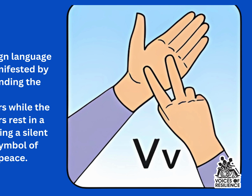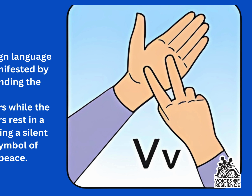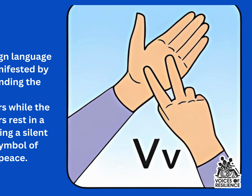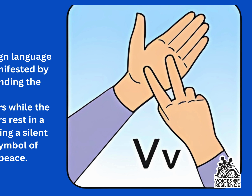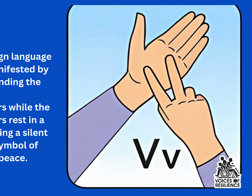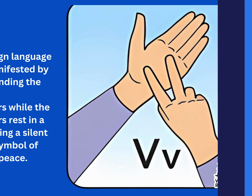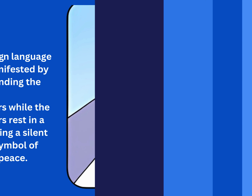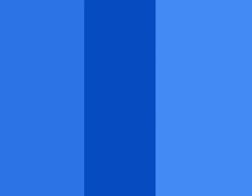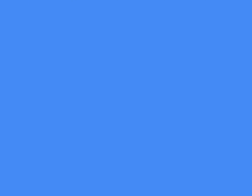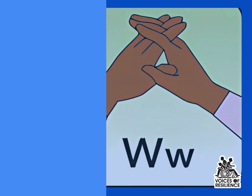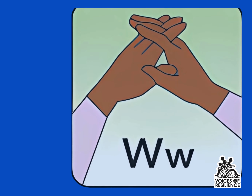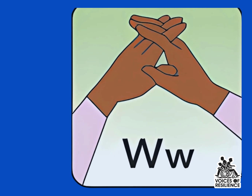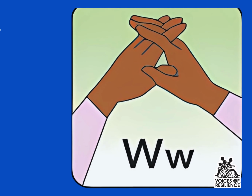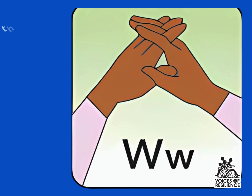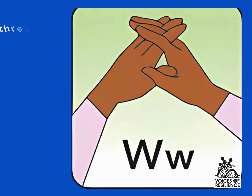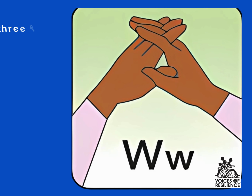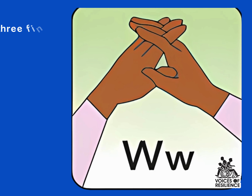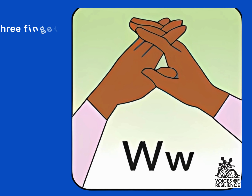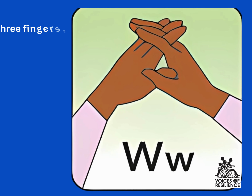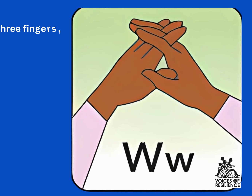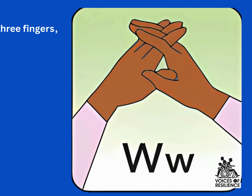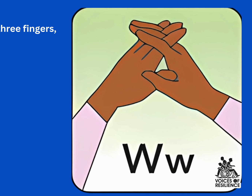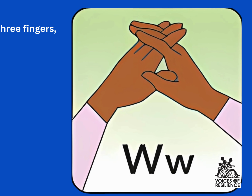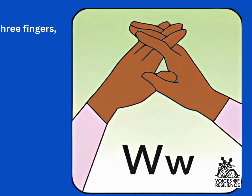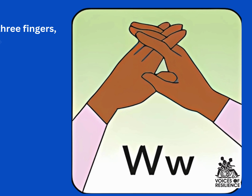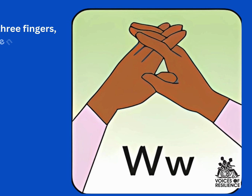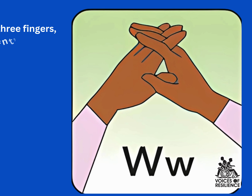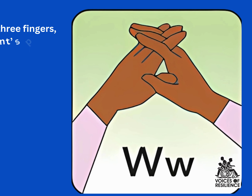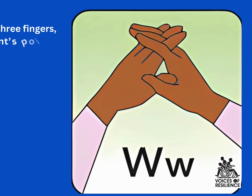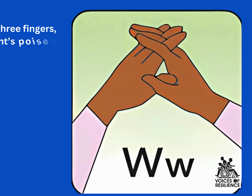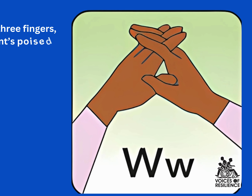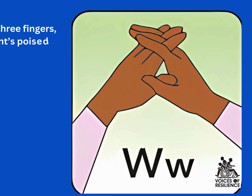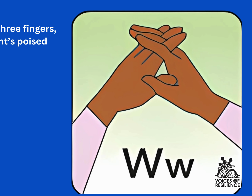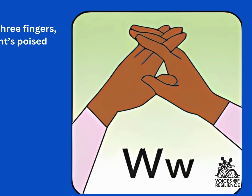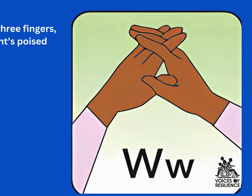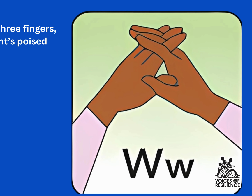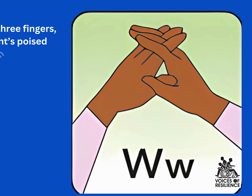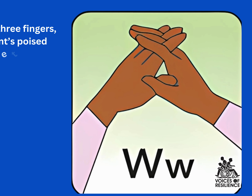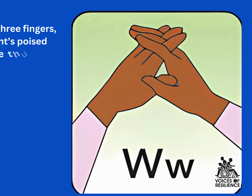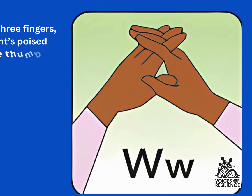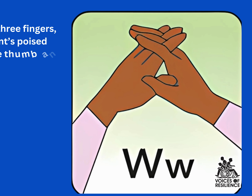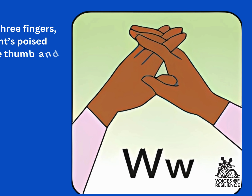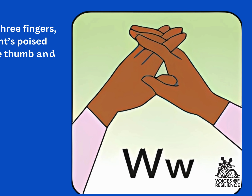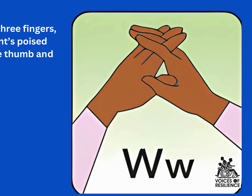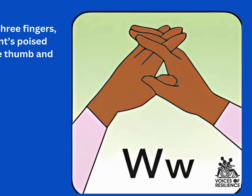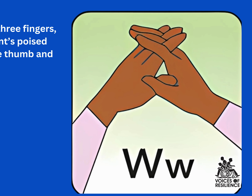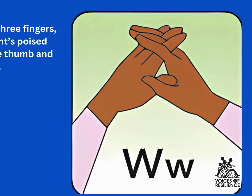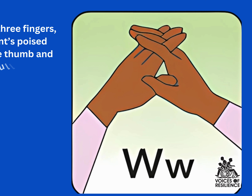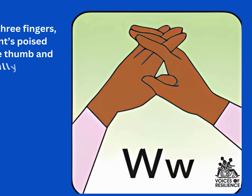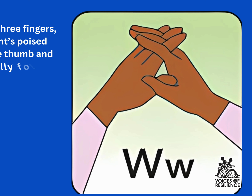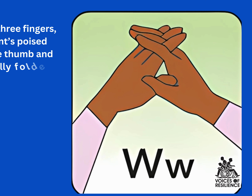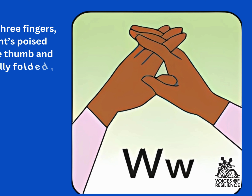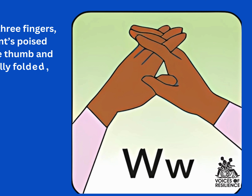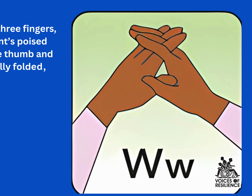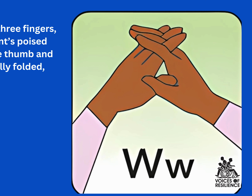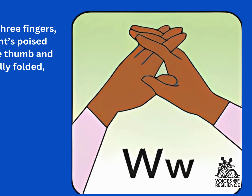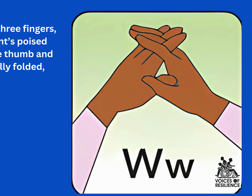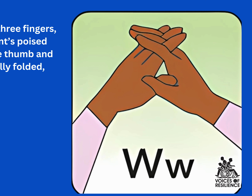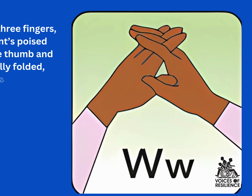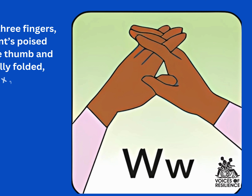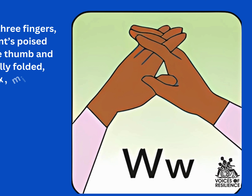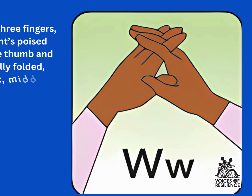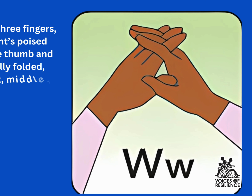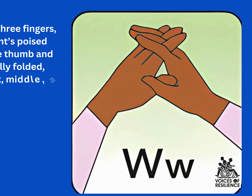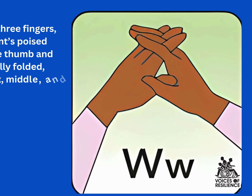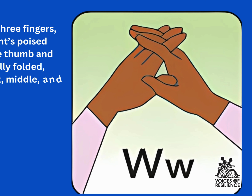peace. One must raise 3 fingers, akin to a trident's poised stance, with the thumb and pinky gracefully folded, leaving